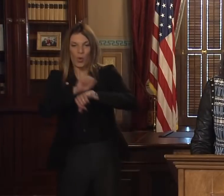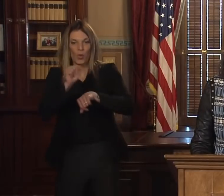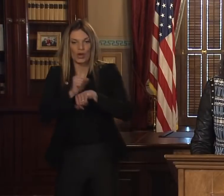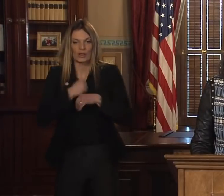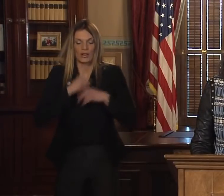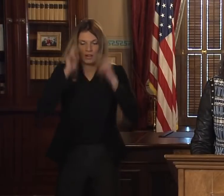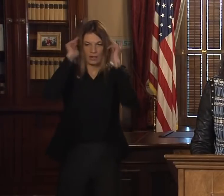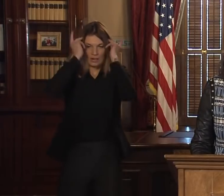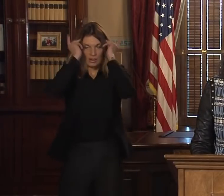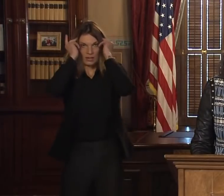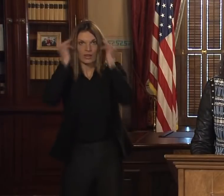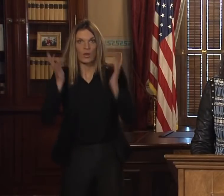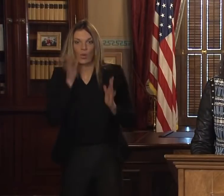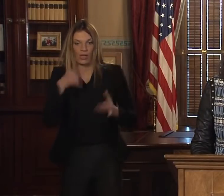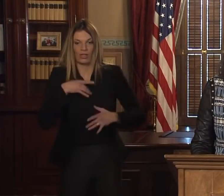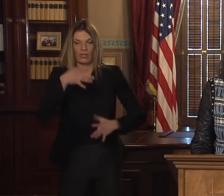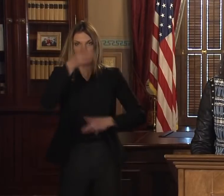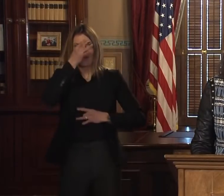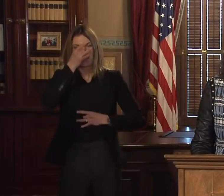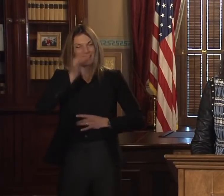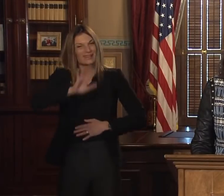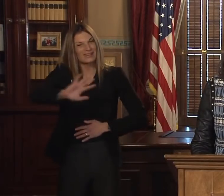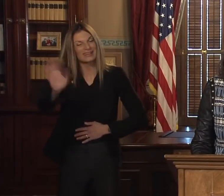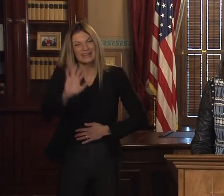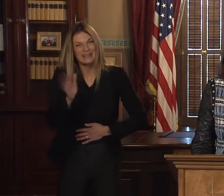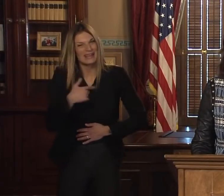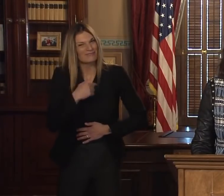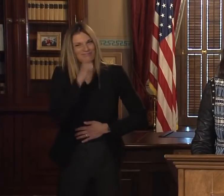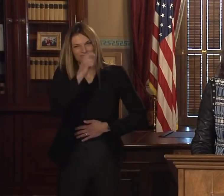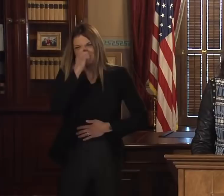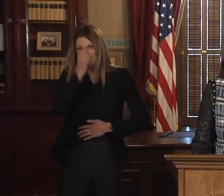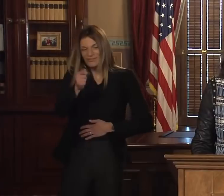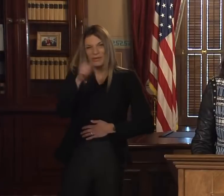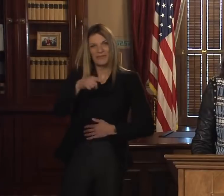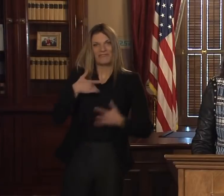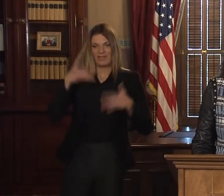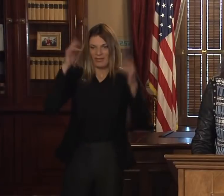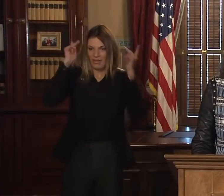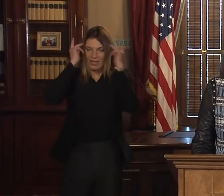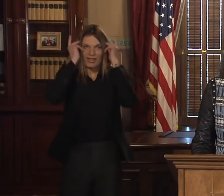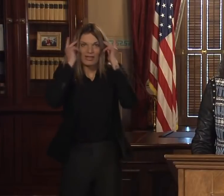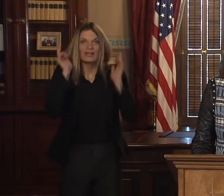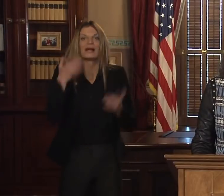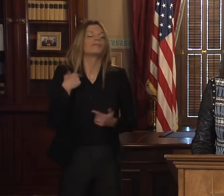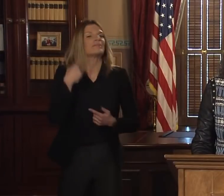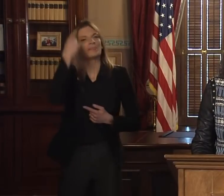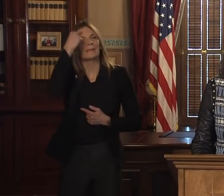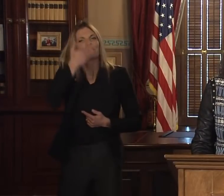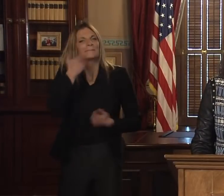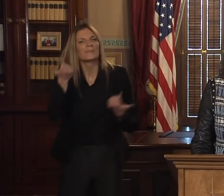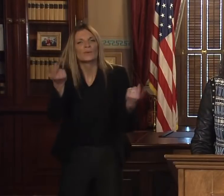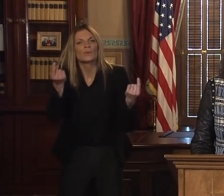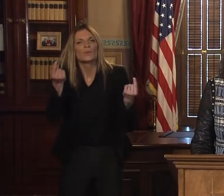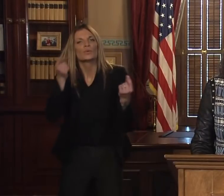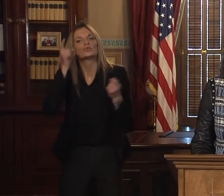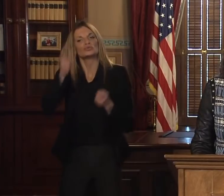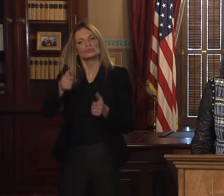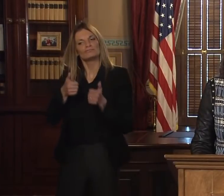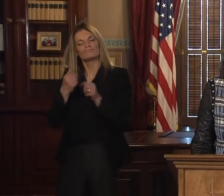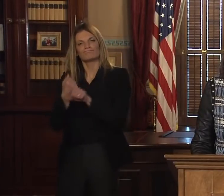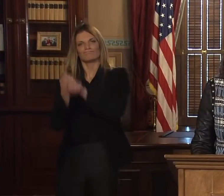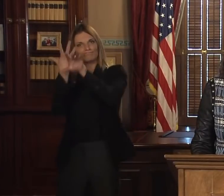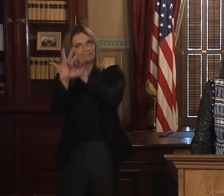the beginning, I've worked to ensure that all the work that can be done remotely is being done remotely. Now